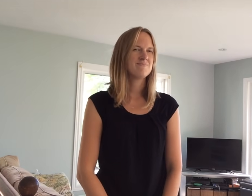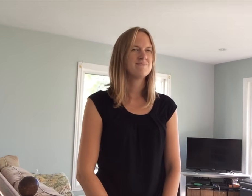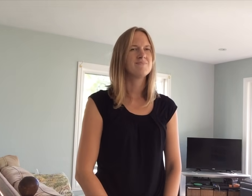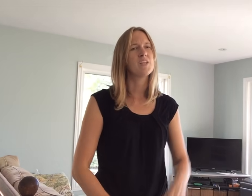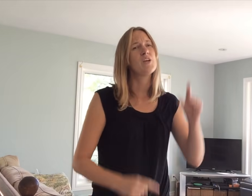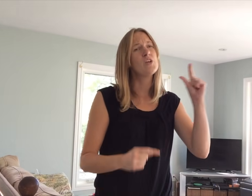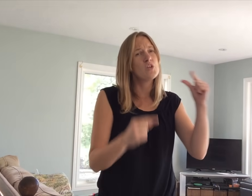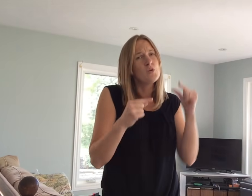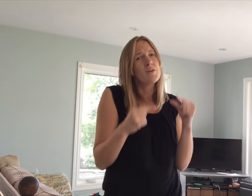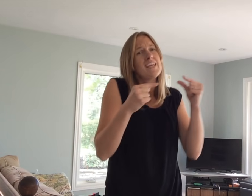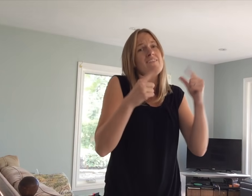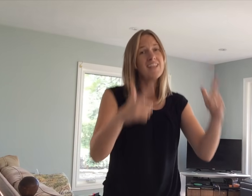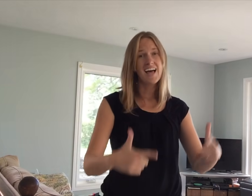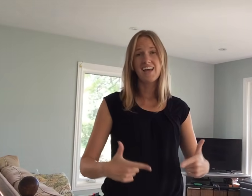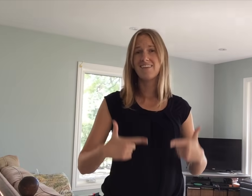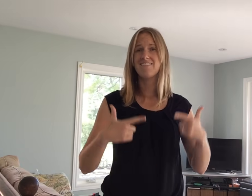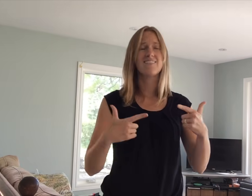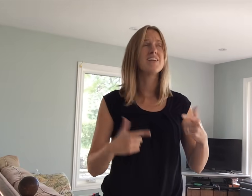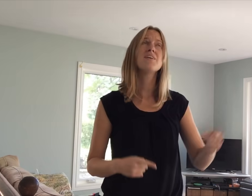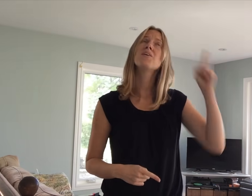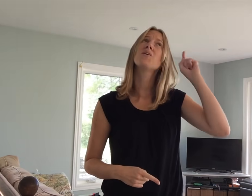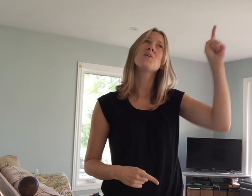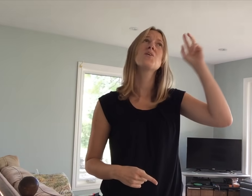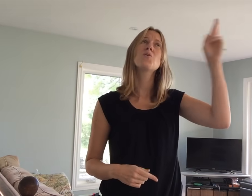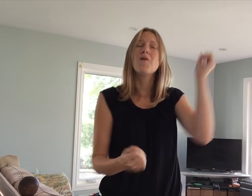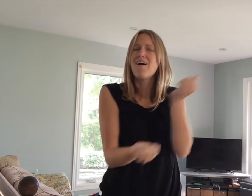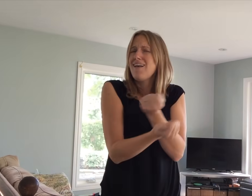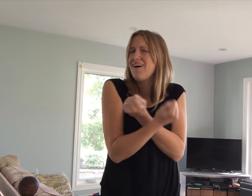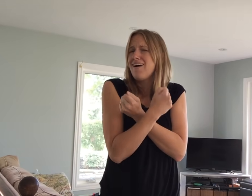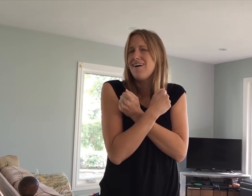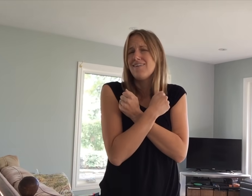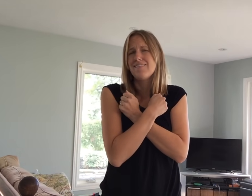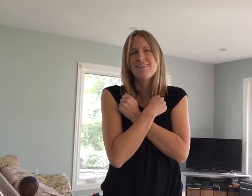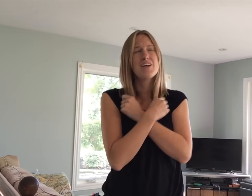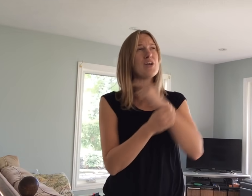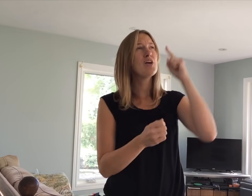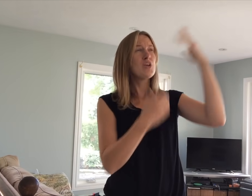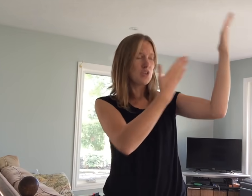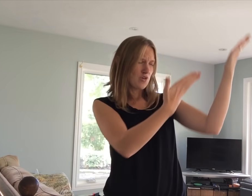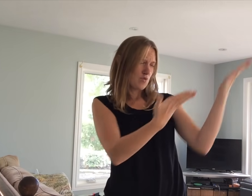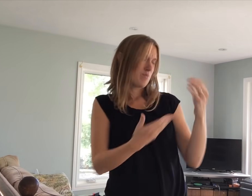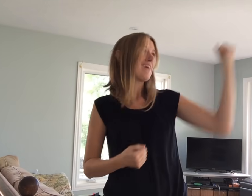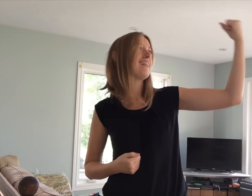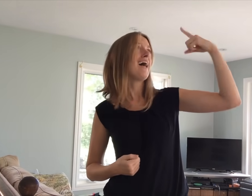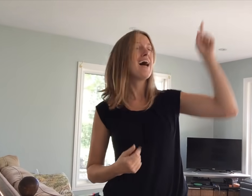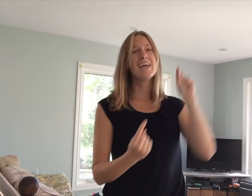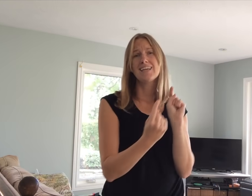You give life, you are love You bring light